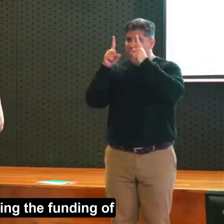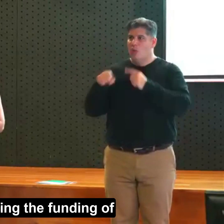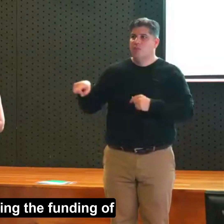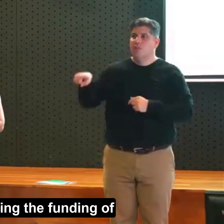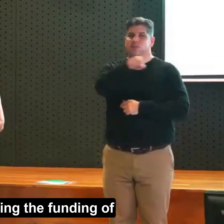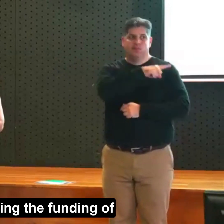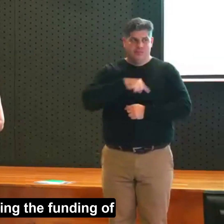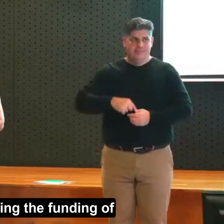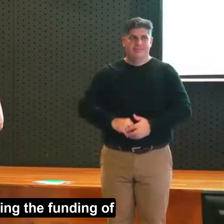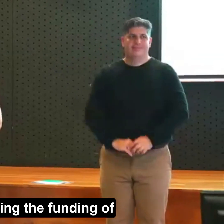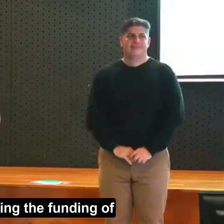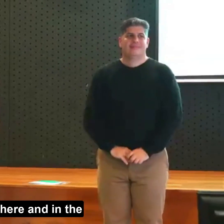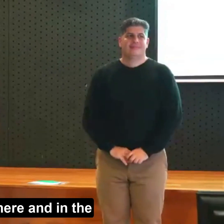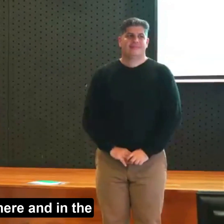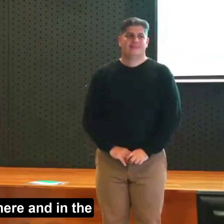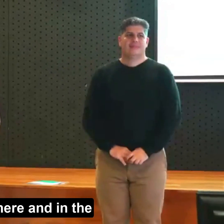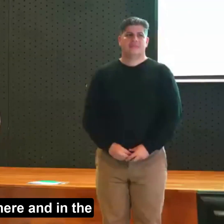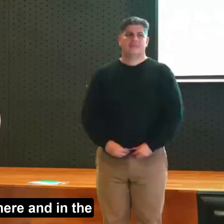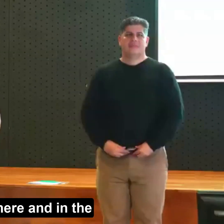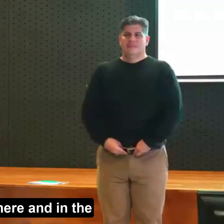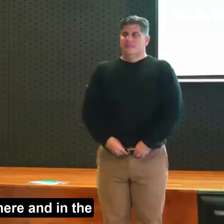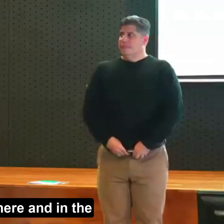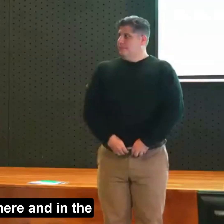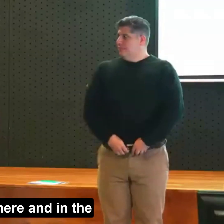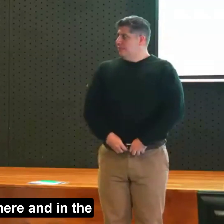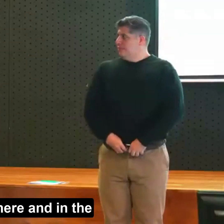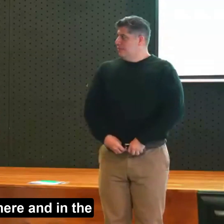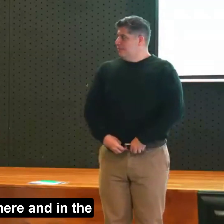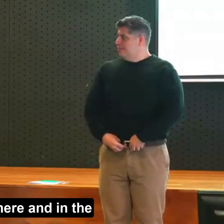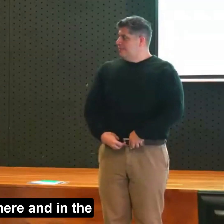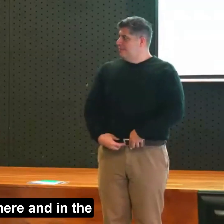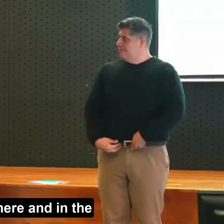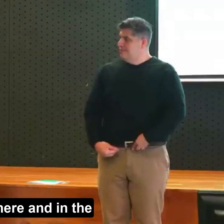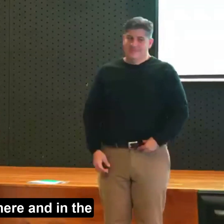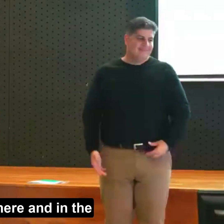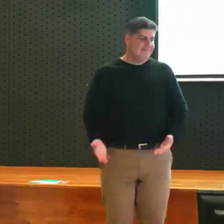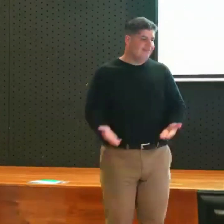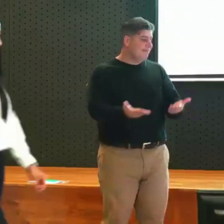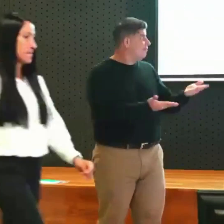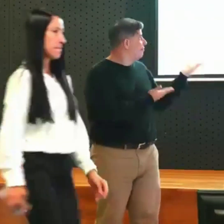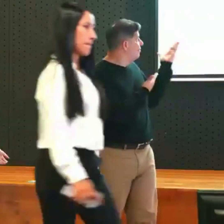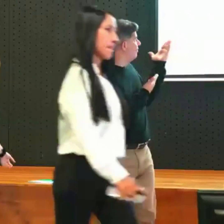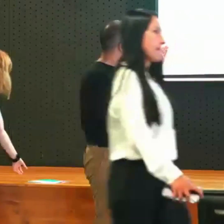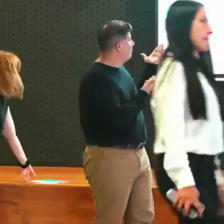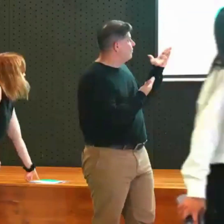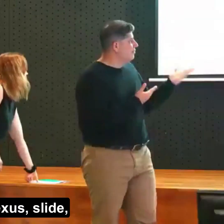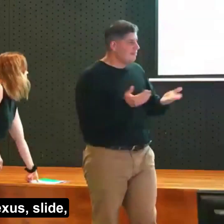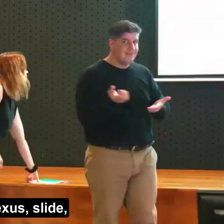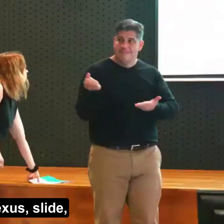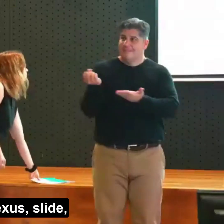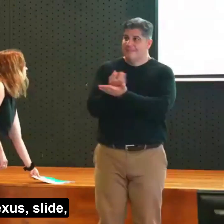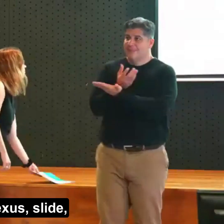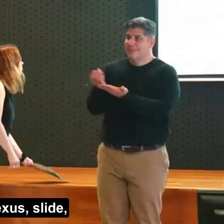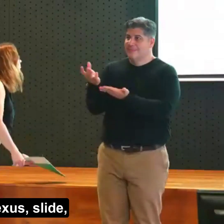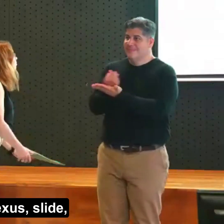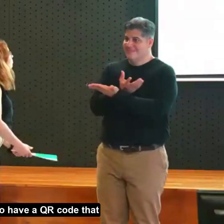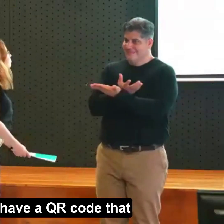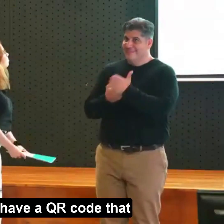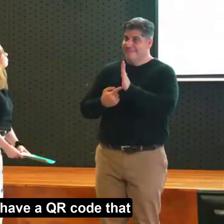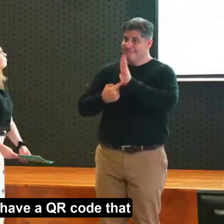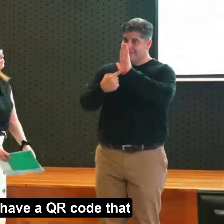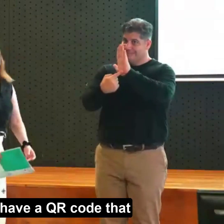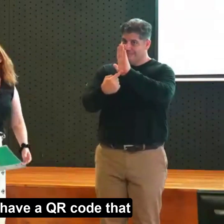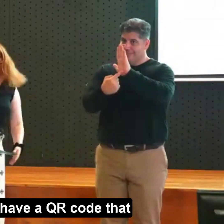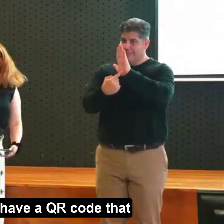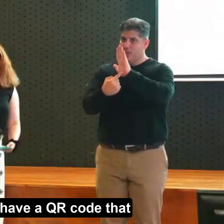funding pillar here. And in the next slide, we're